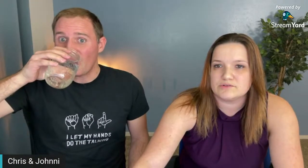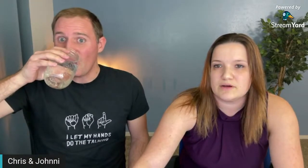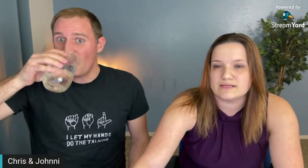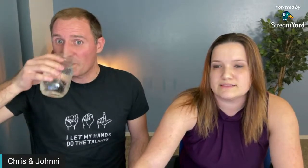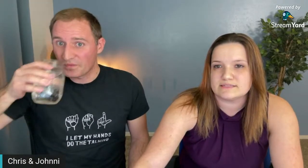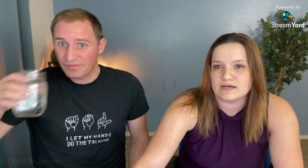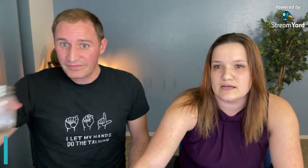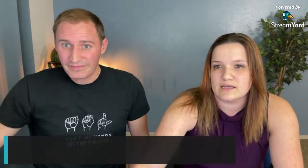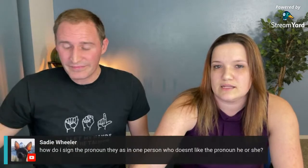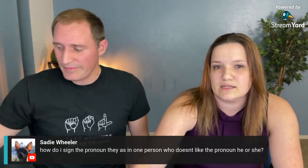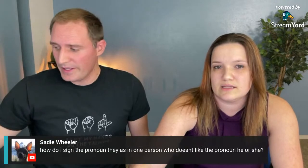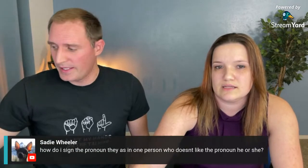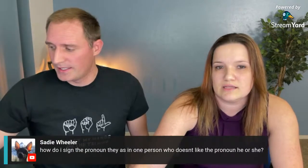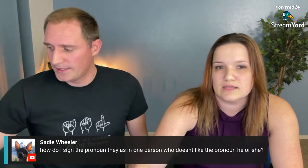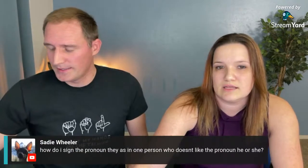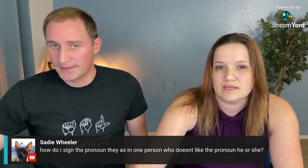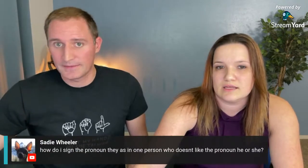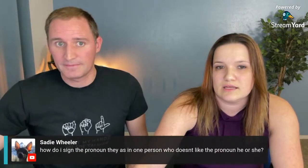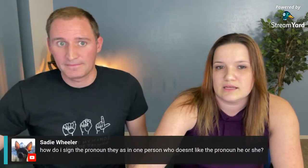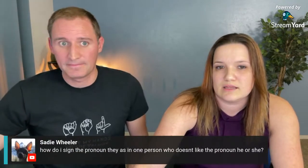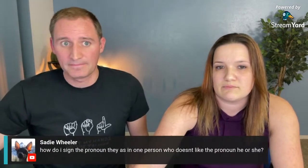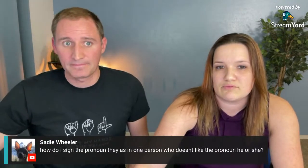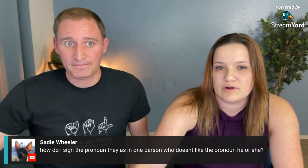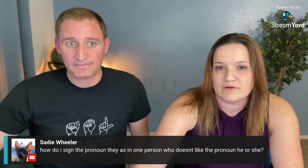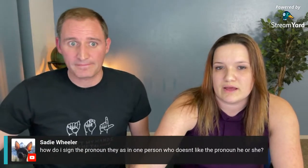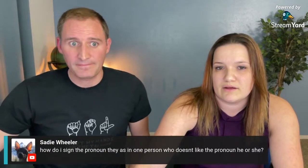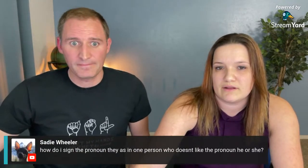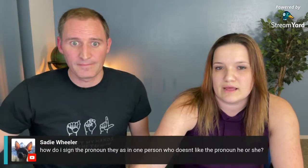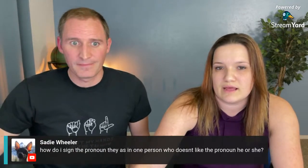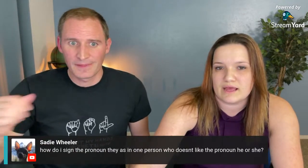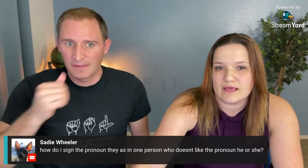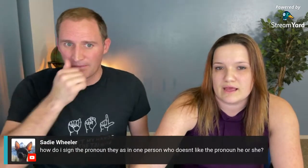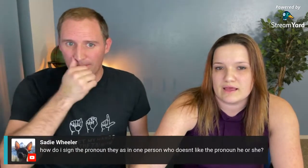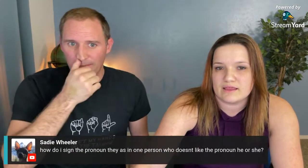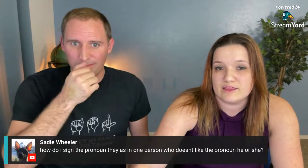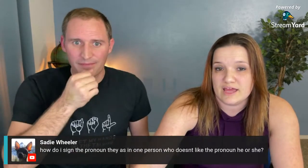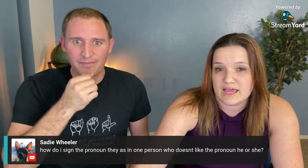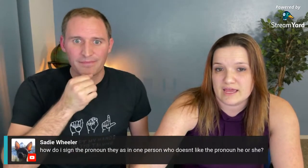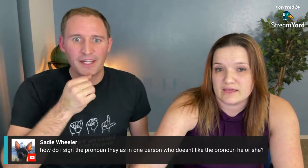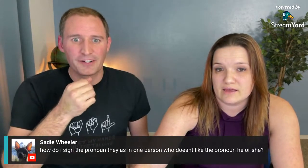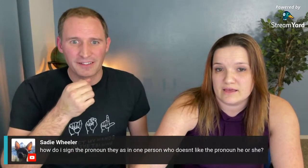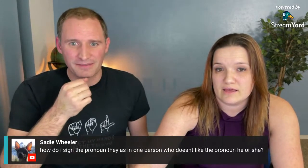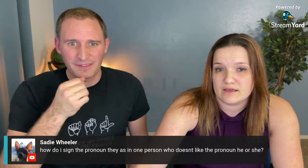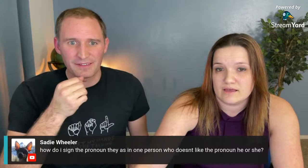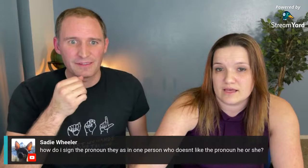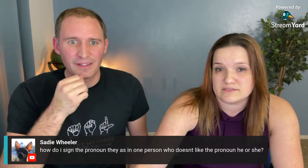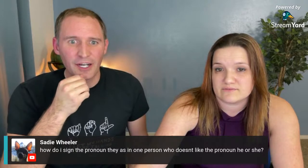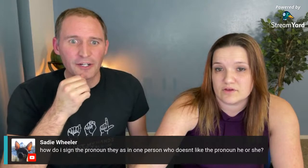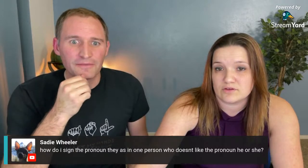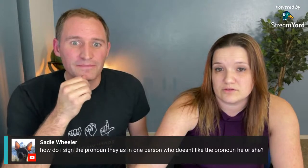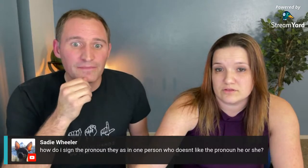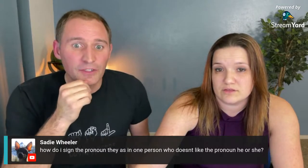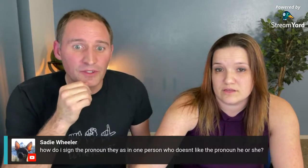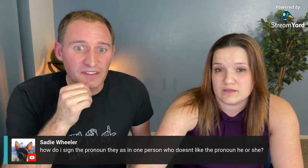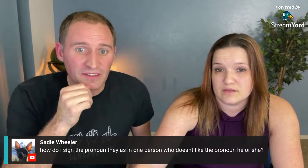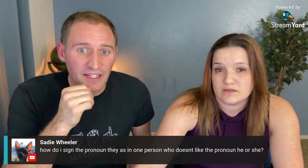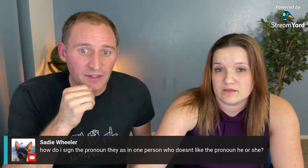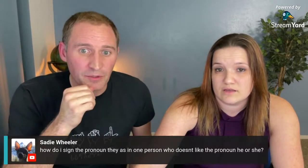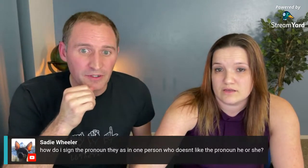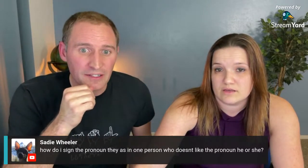I sign the pronoun they? Already. As if Who doesn't like the pronoun he